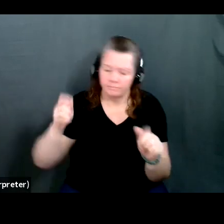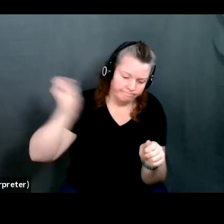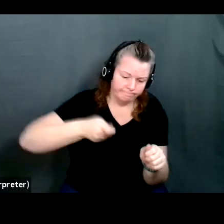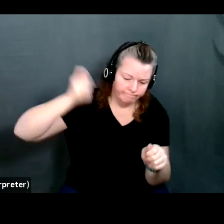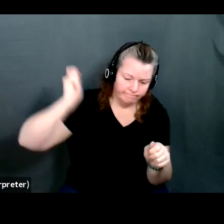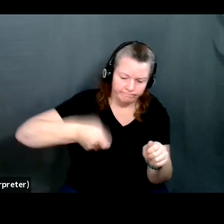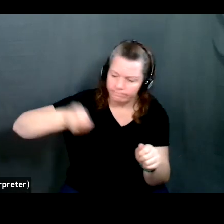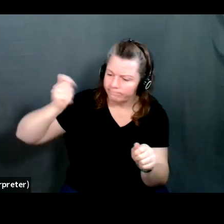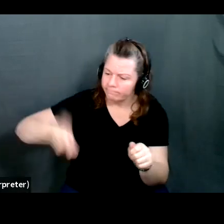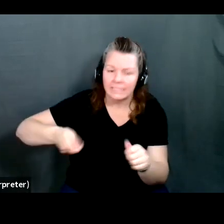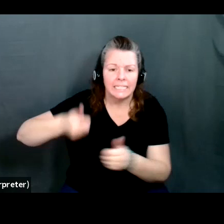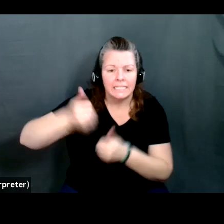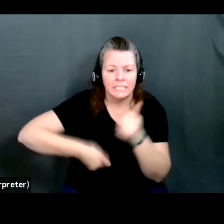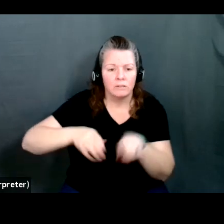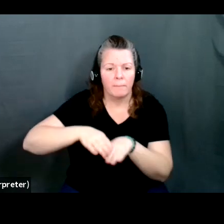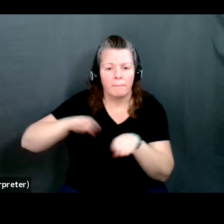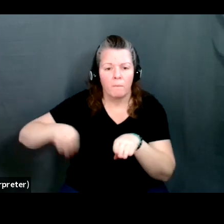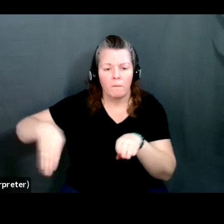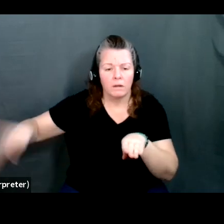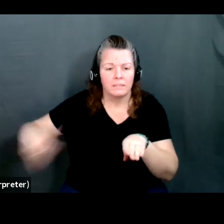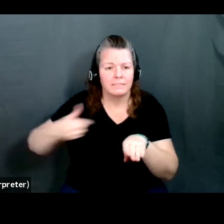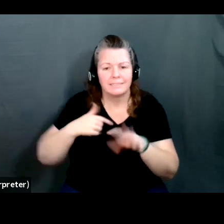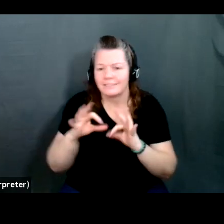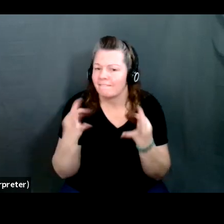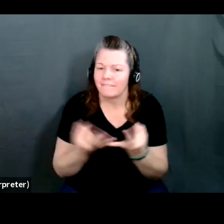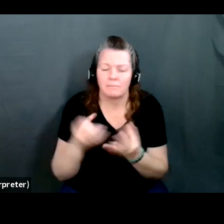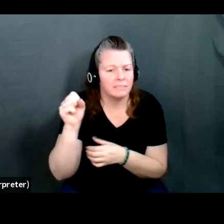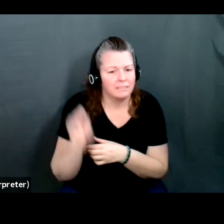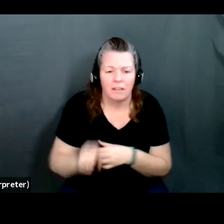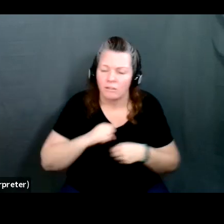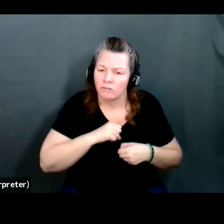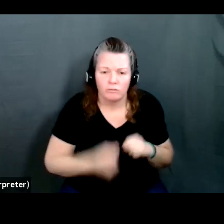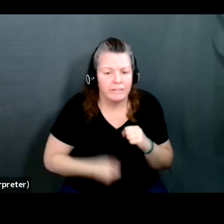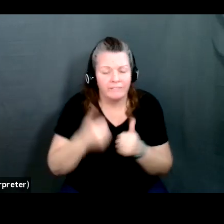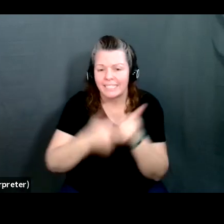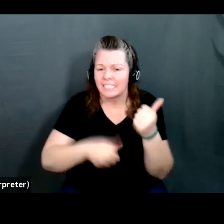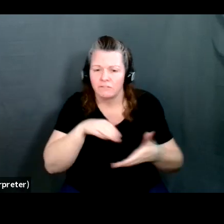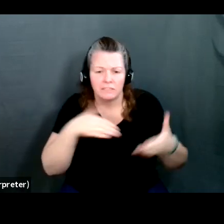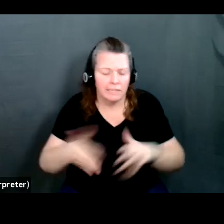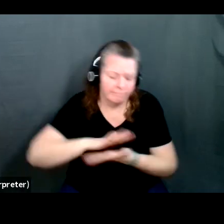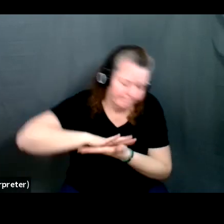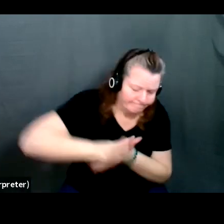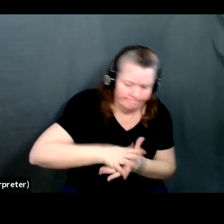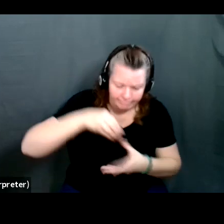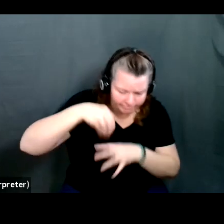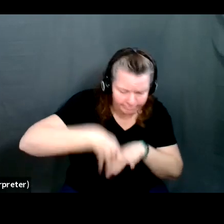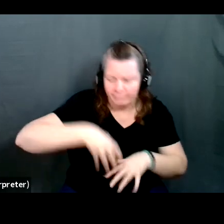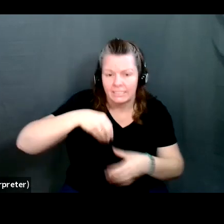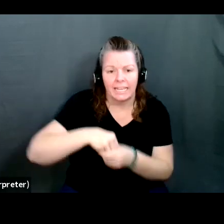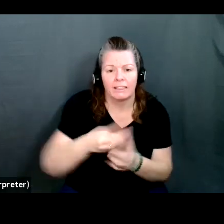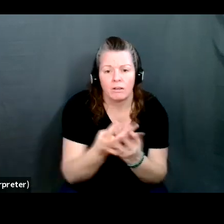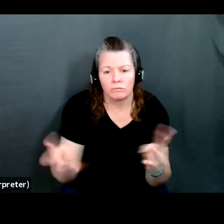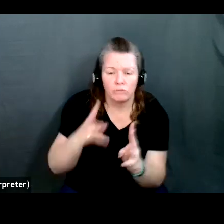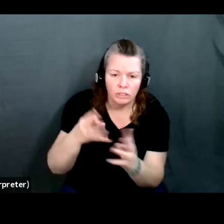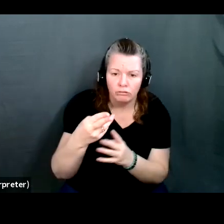board carried the sound of her family's southern snark grief, each of her dead meshed in the wood grain. And who hasn't seen death,